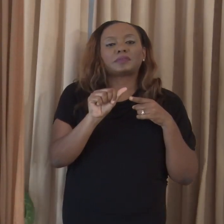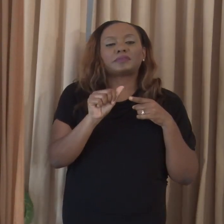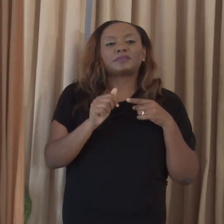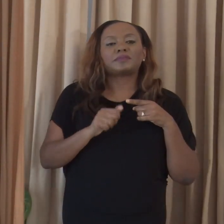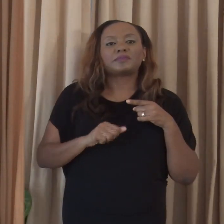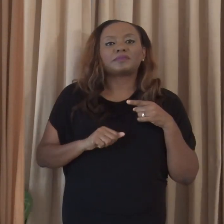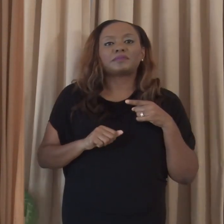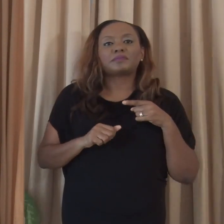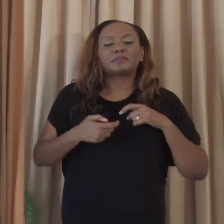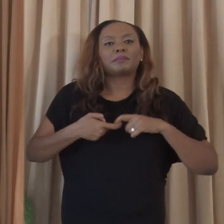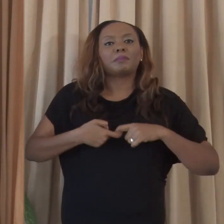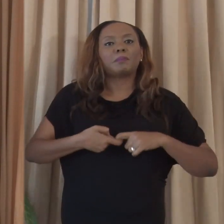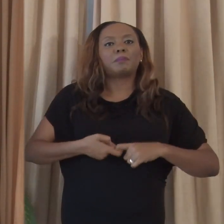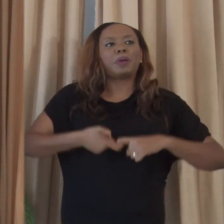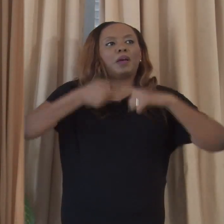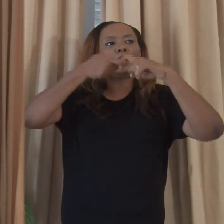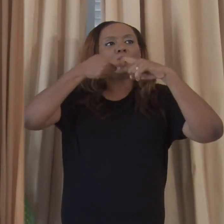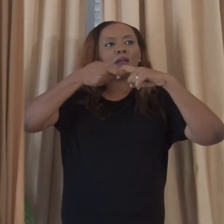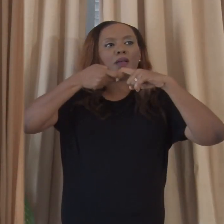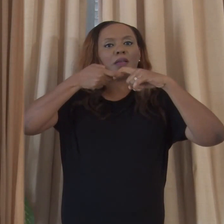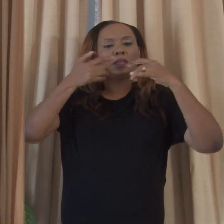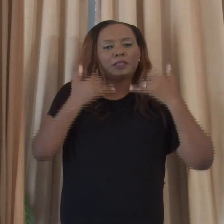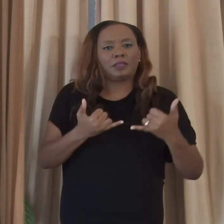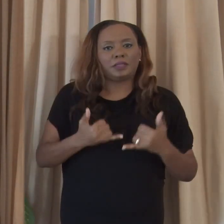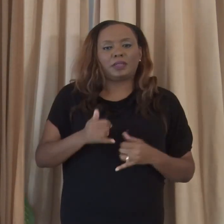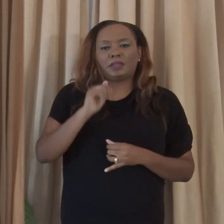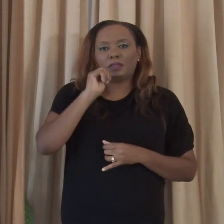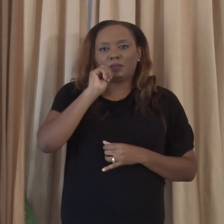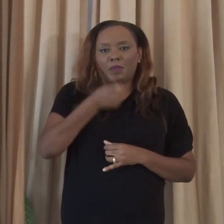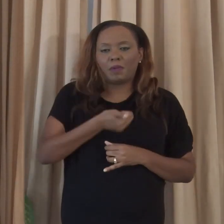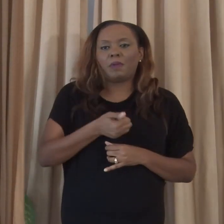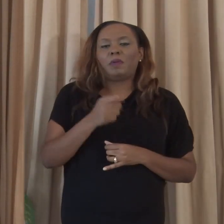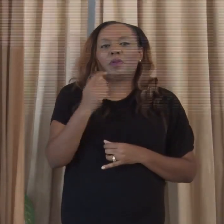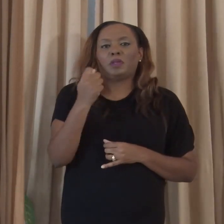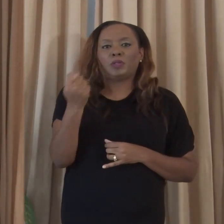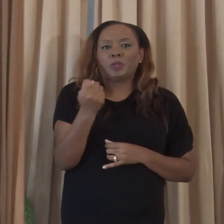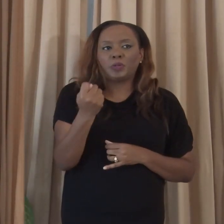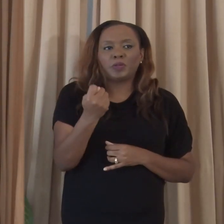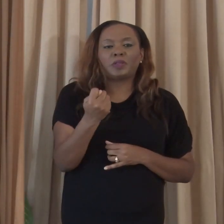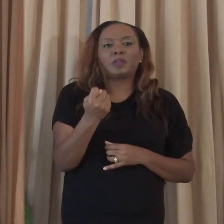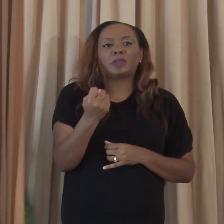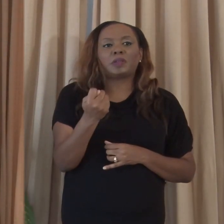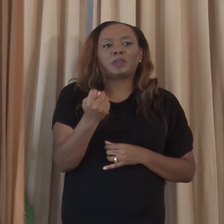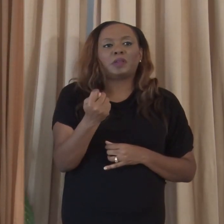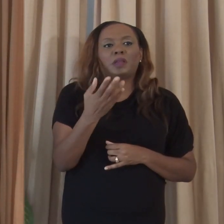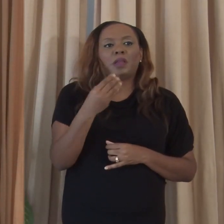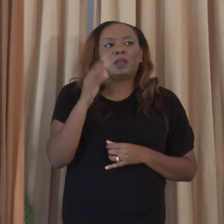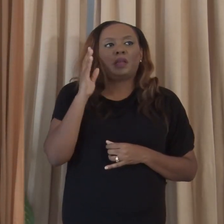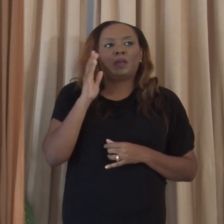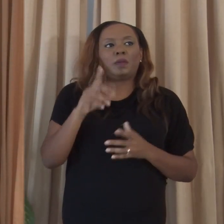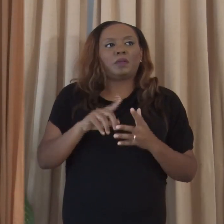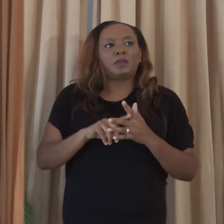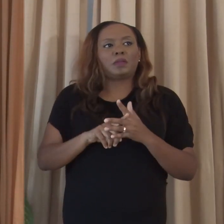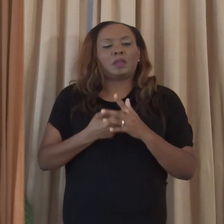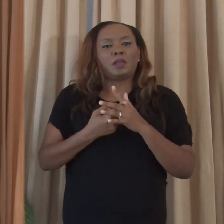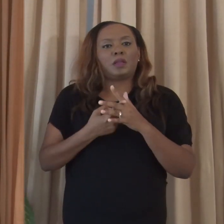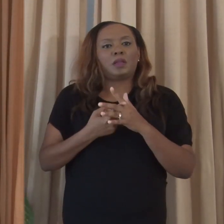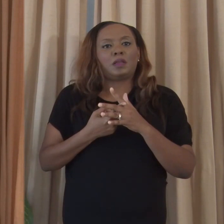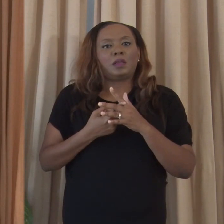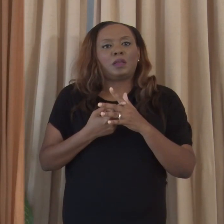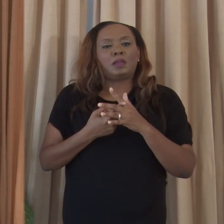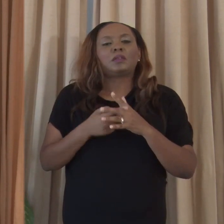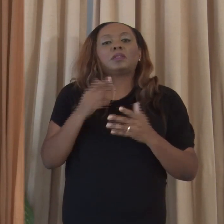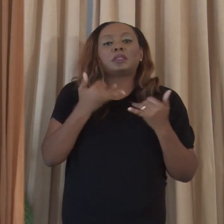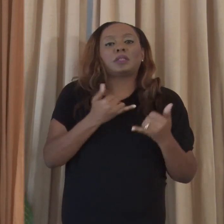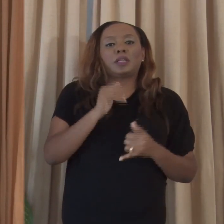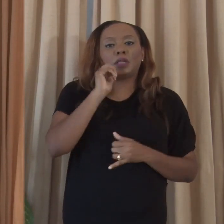its operations today, tomorrow, Tuesday, and they will resume on Thursday. Today, tomorrow, Tuesday,